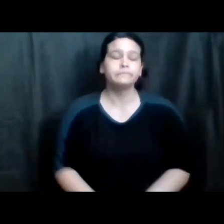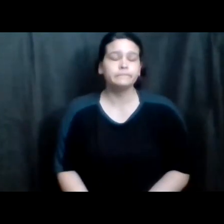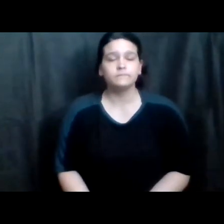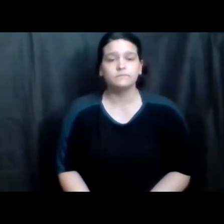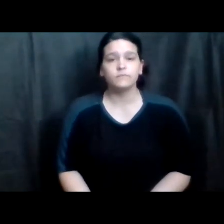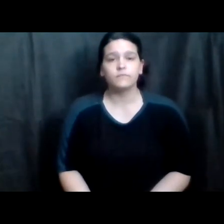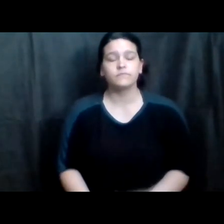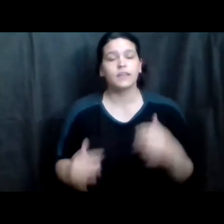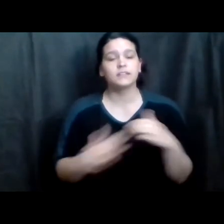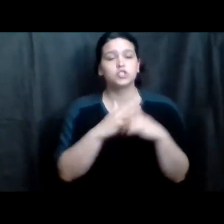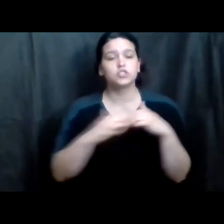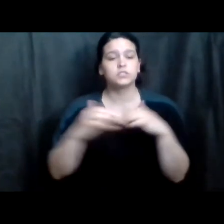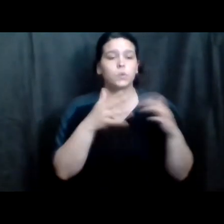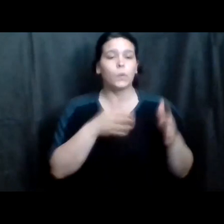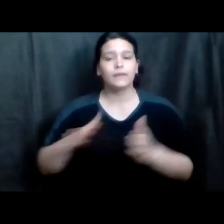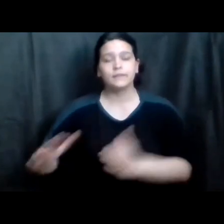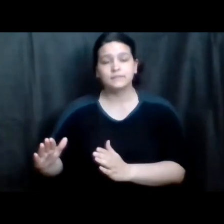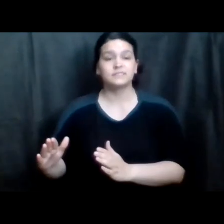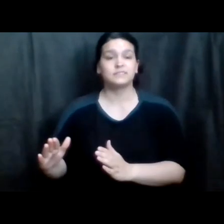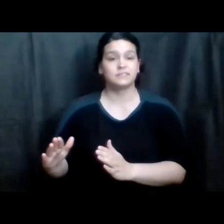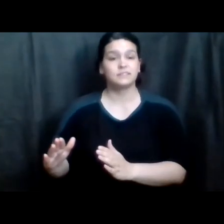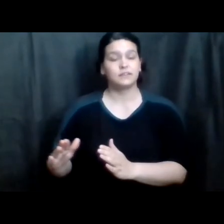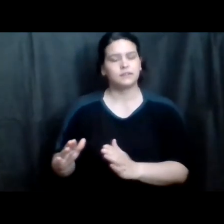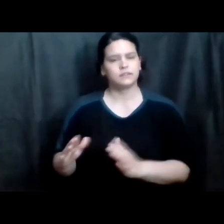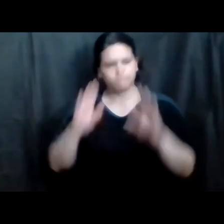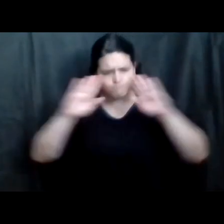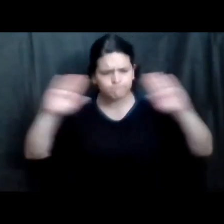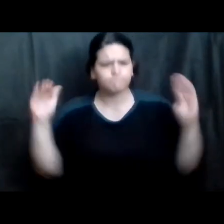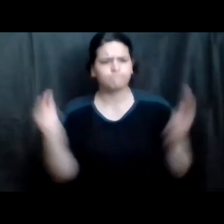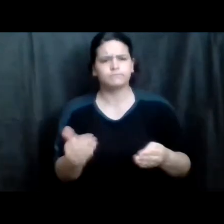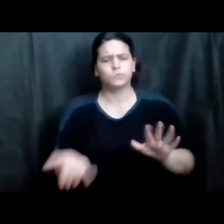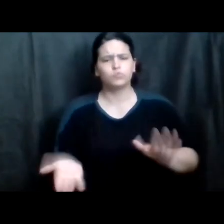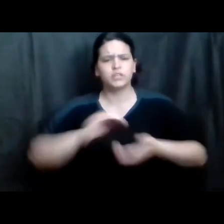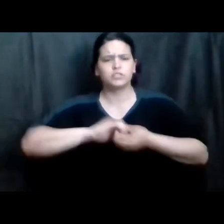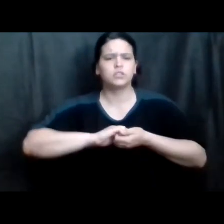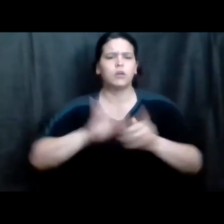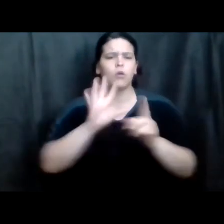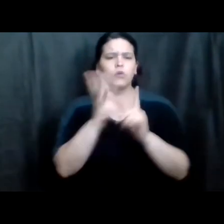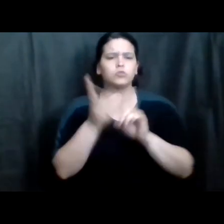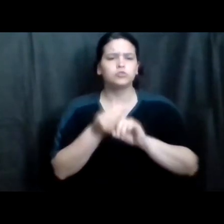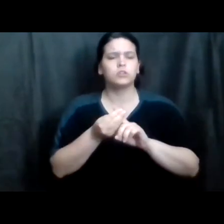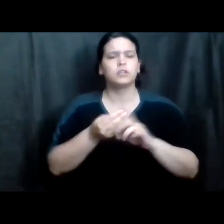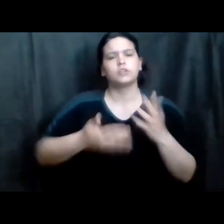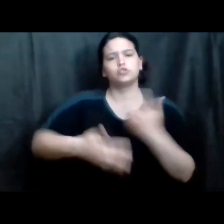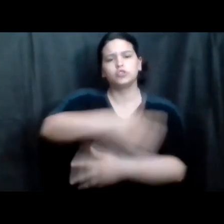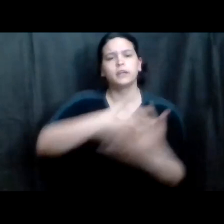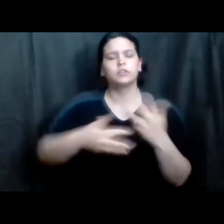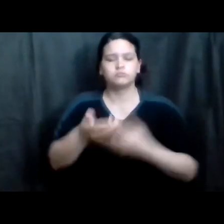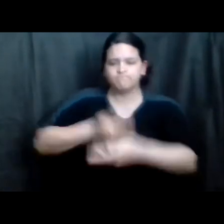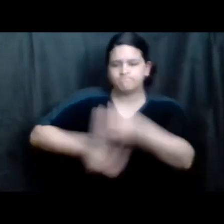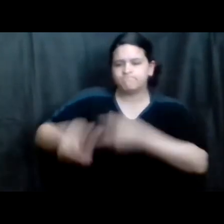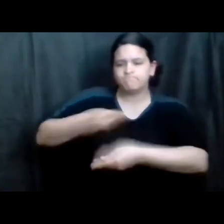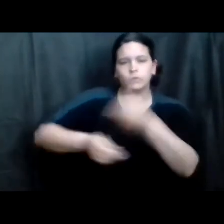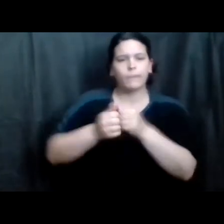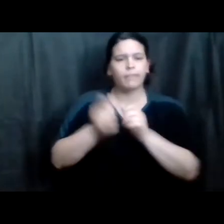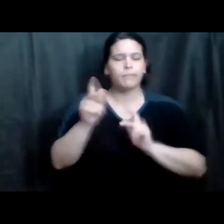Indigenous Ways is dedicated to bridging cultural exchange with people globally. And we're